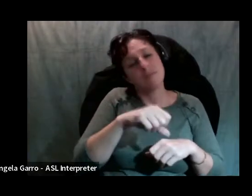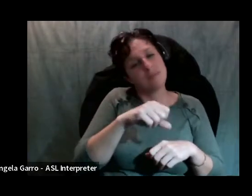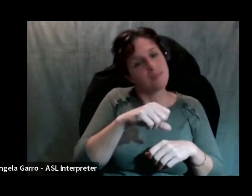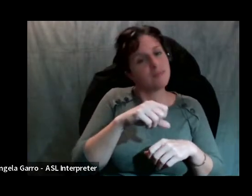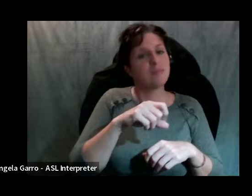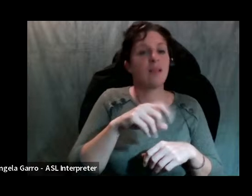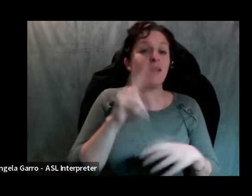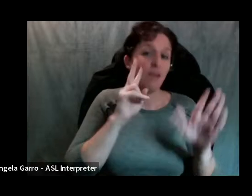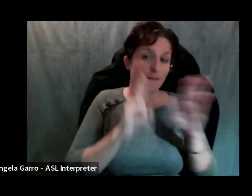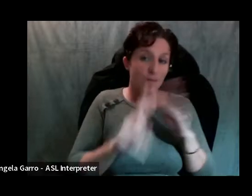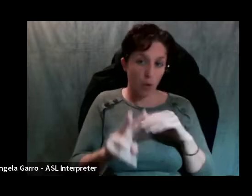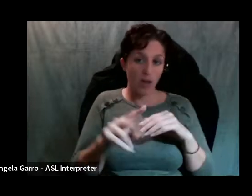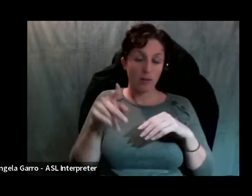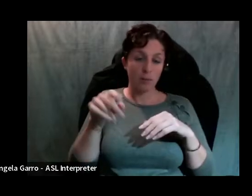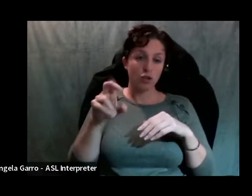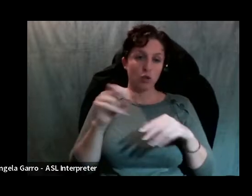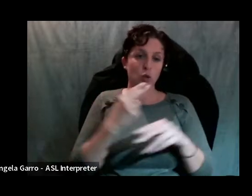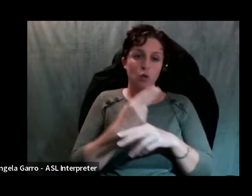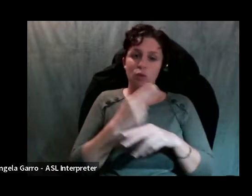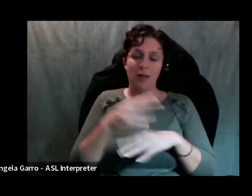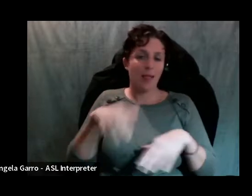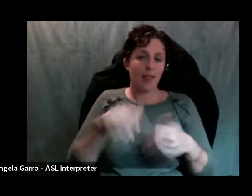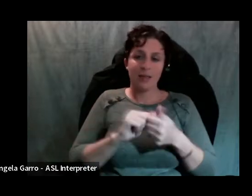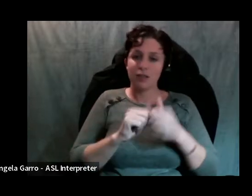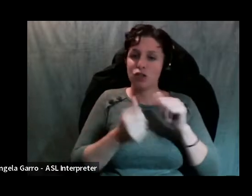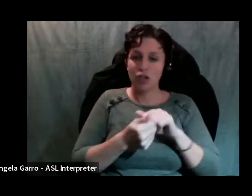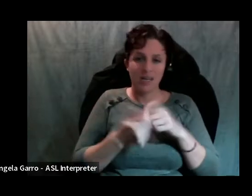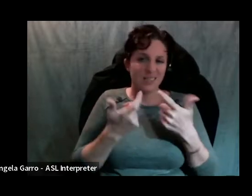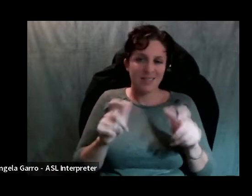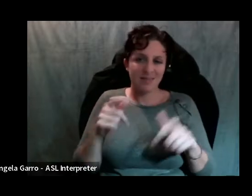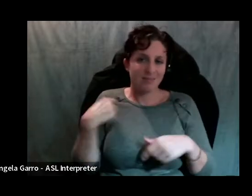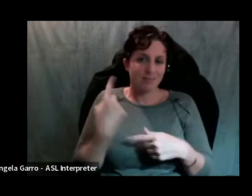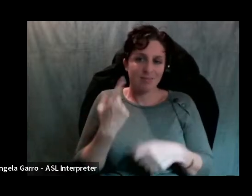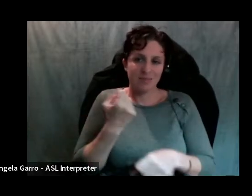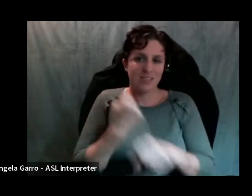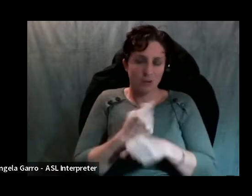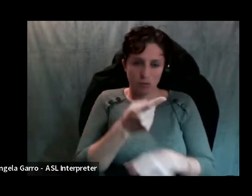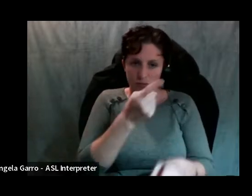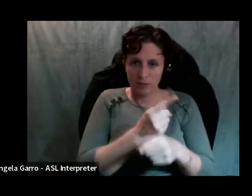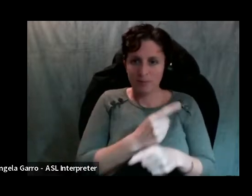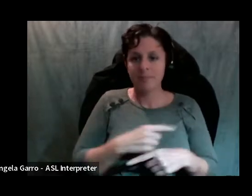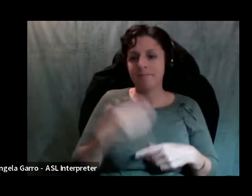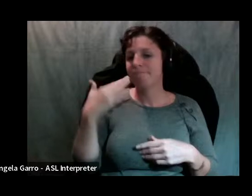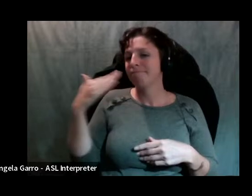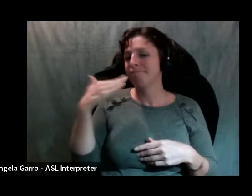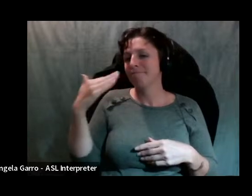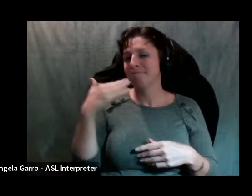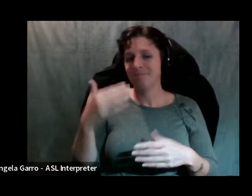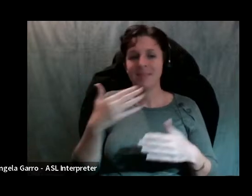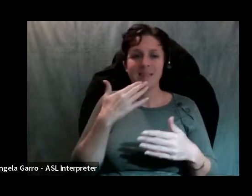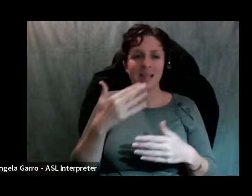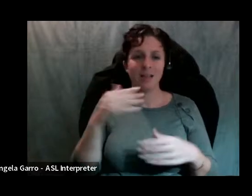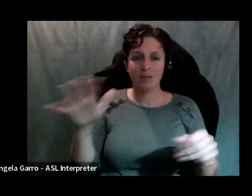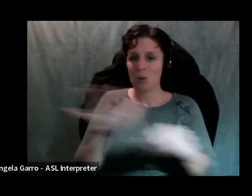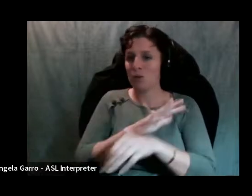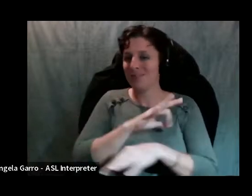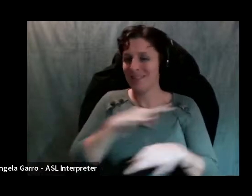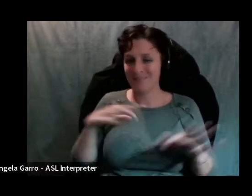The forecast from PERS, which we use, has not changed Yeah, got it. significantly in the last year. Thank So you. you're correct. Thank you for that. Thanks. And thanks to the entire